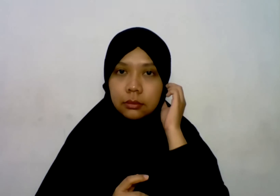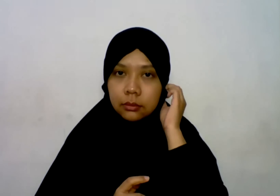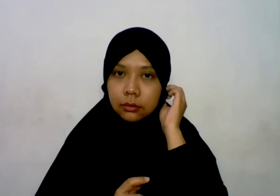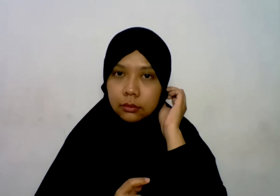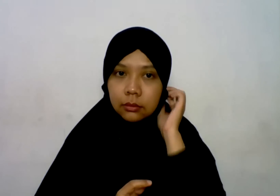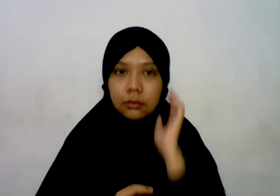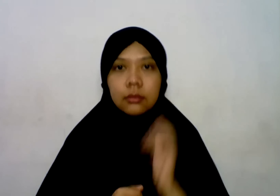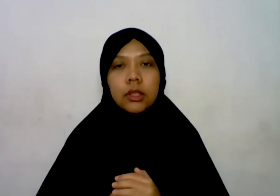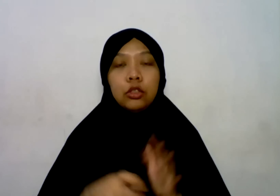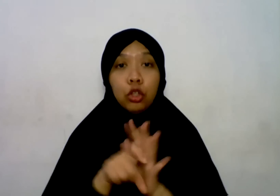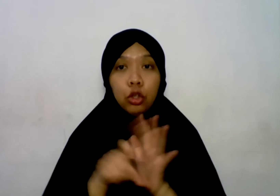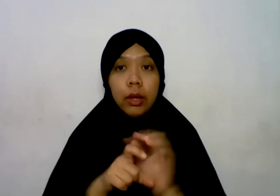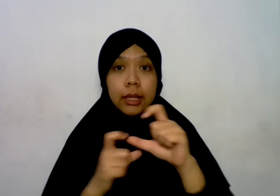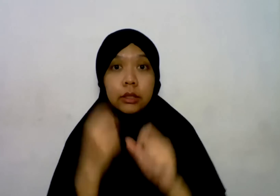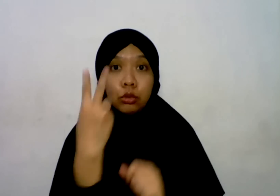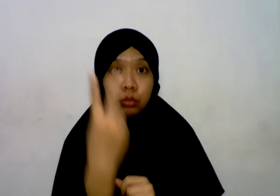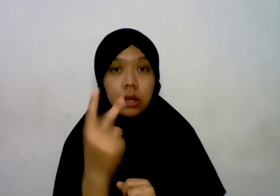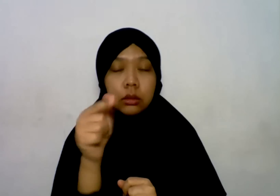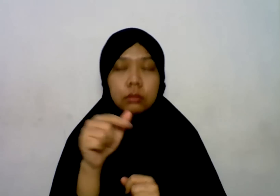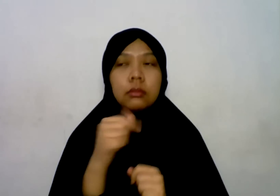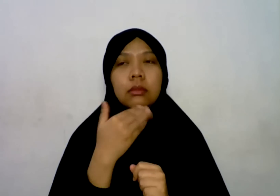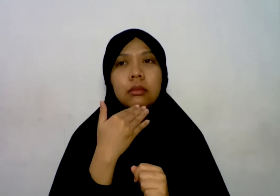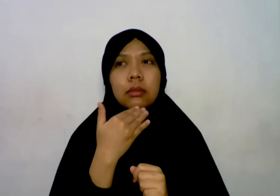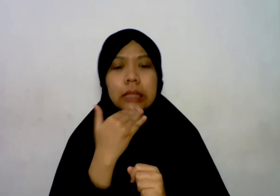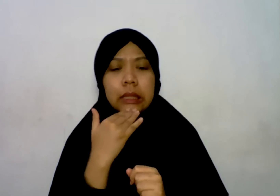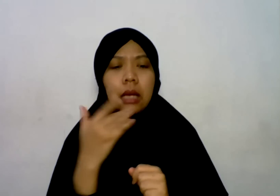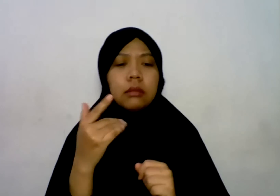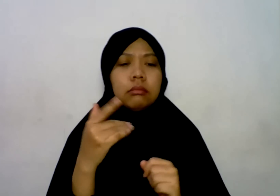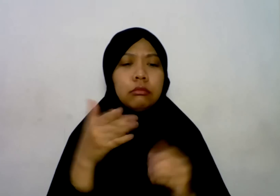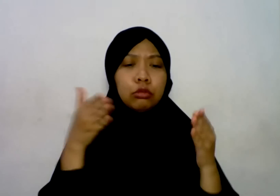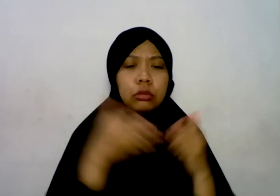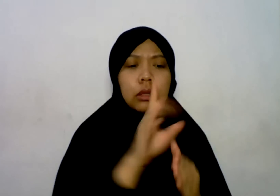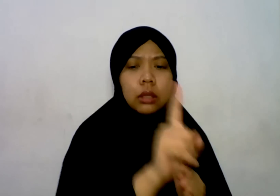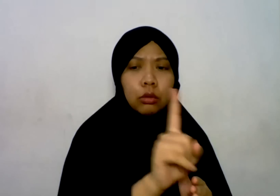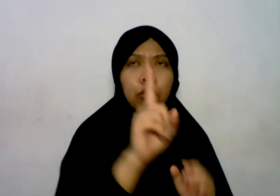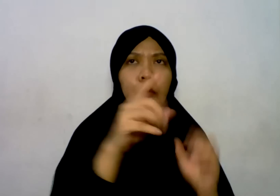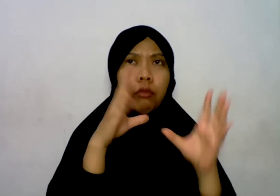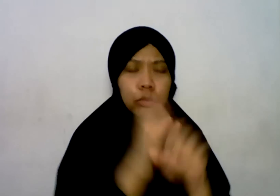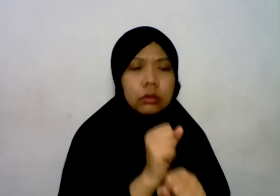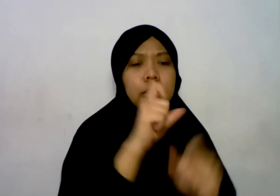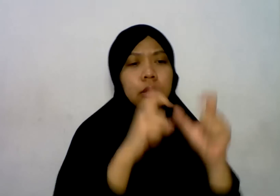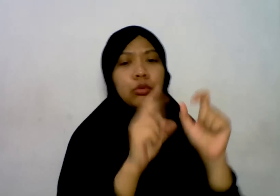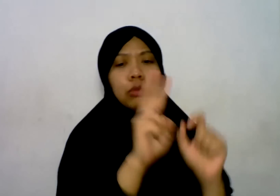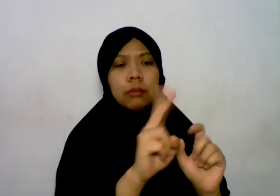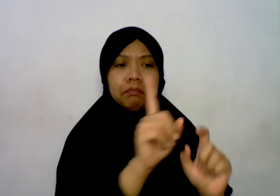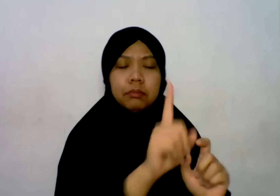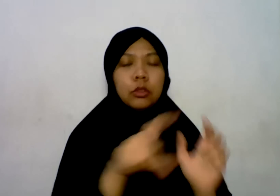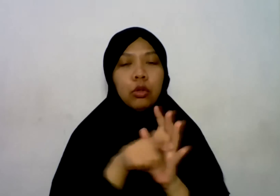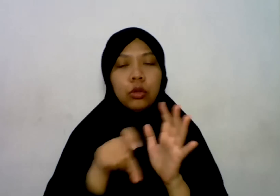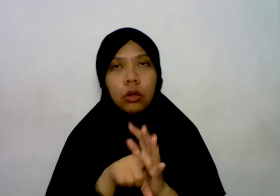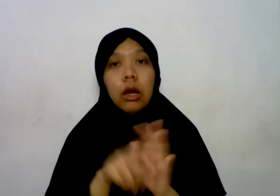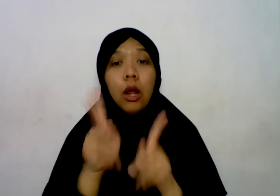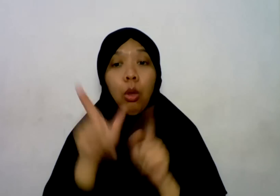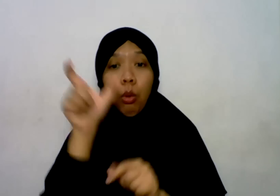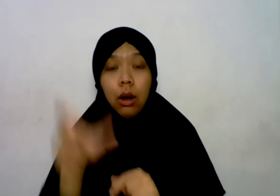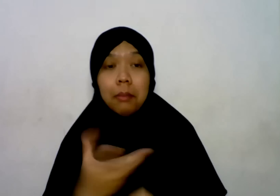monodisciplines. Even in academic career, the linearity is required. For example, if someone wants to be